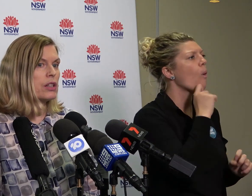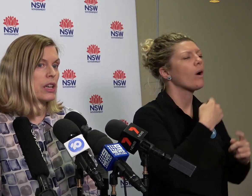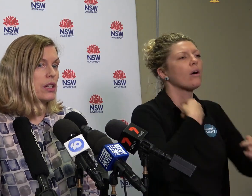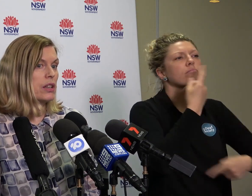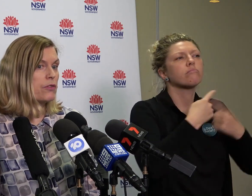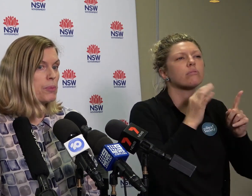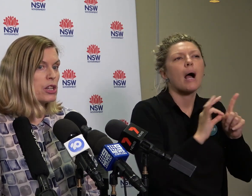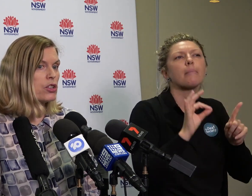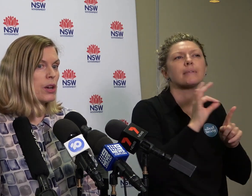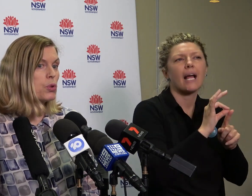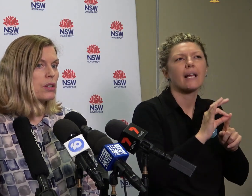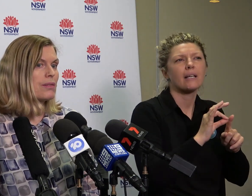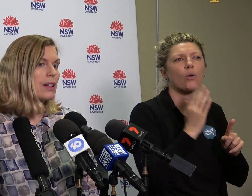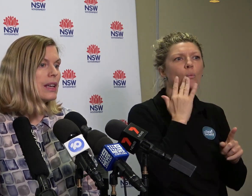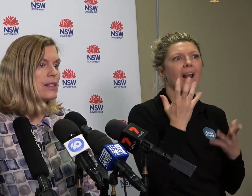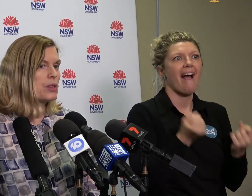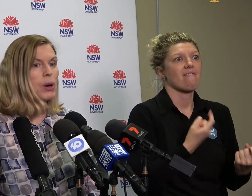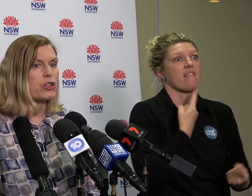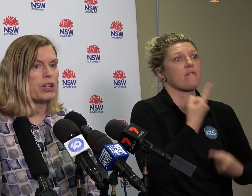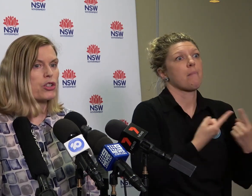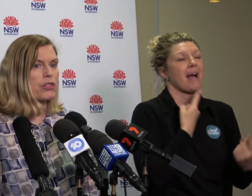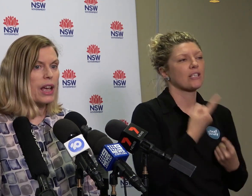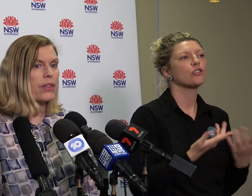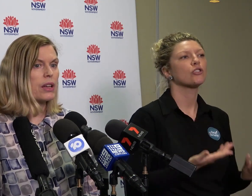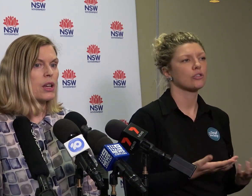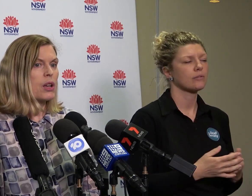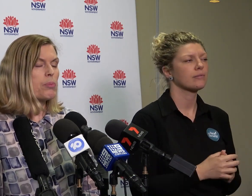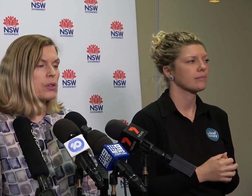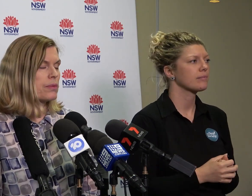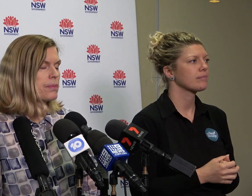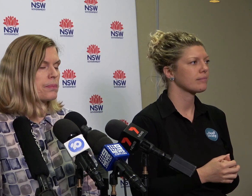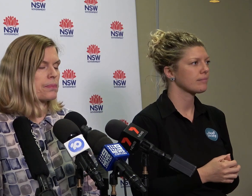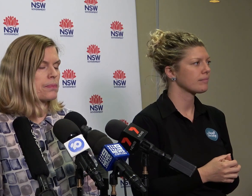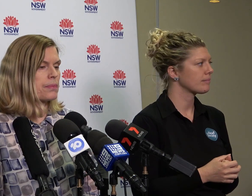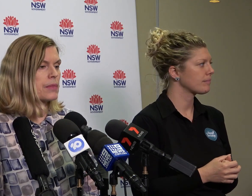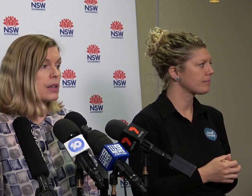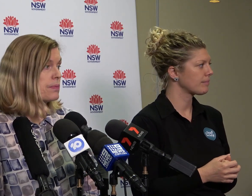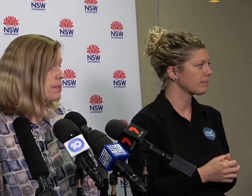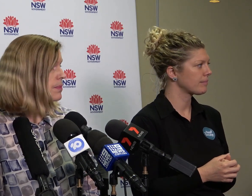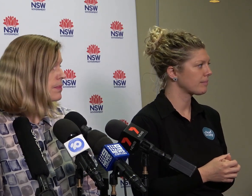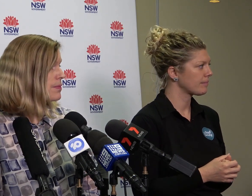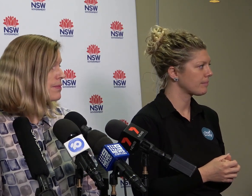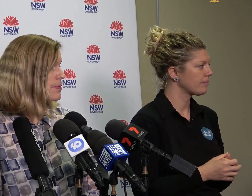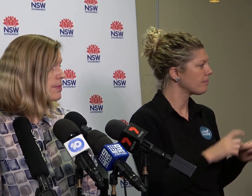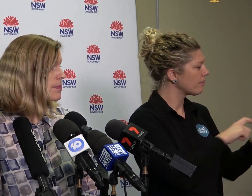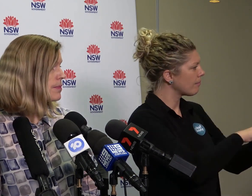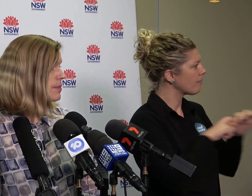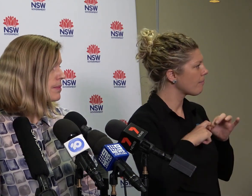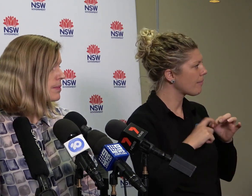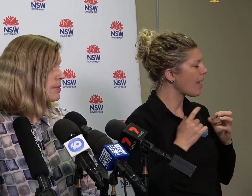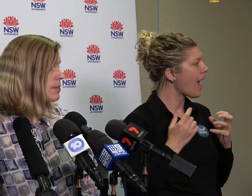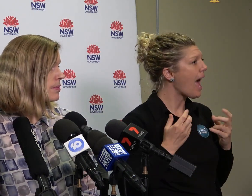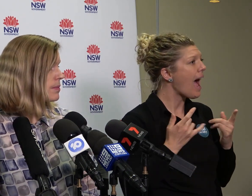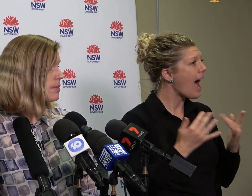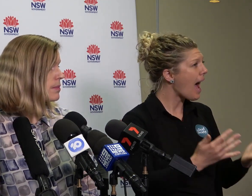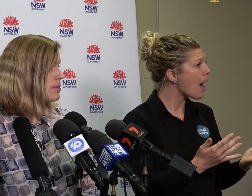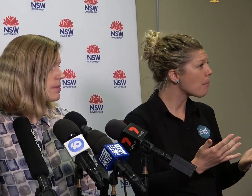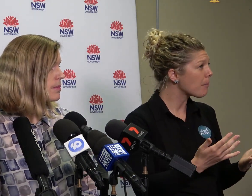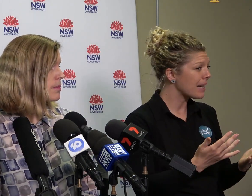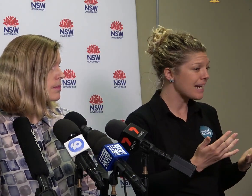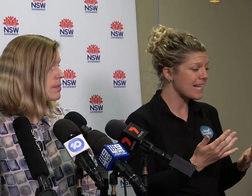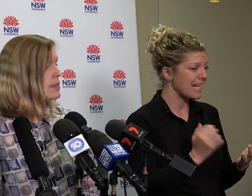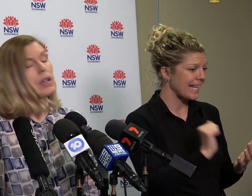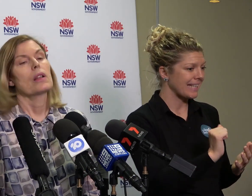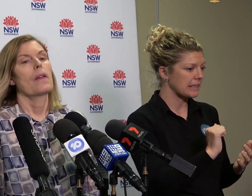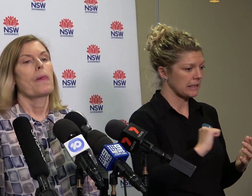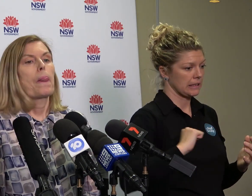we find any information that will lead us in one direction or the other. Can you tell us, I'm sorry, Yep. can you tell us how many of his colleagues are quarantined?